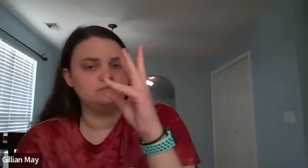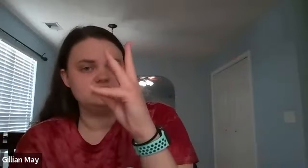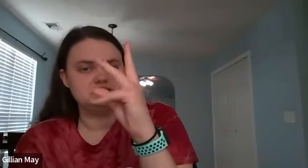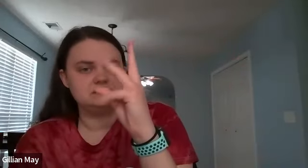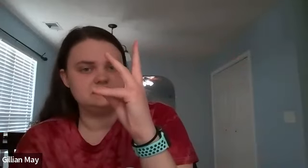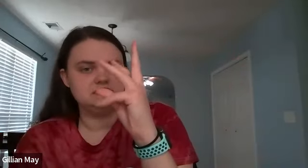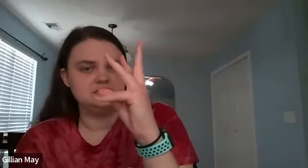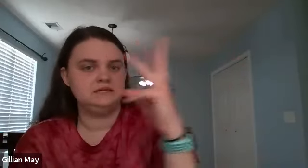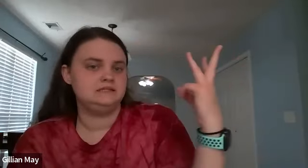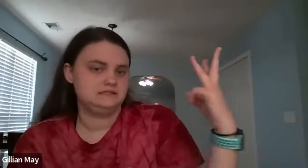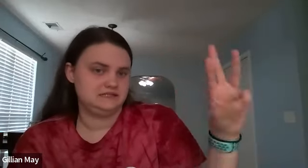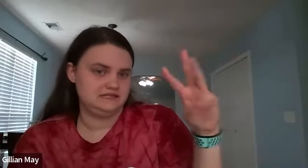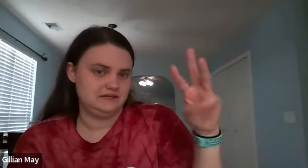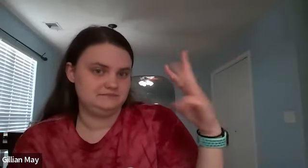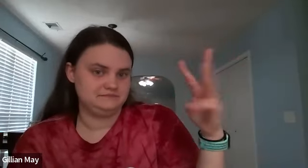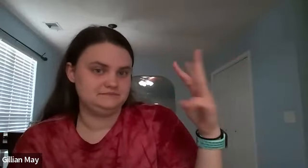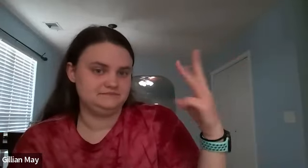ways, 16, 16.